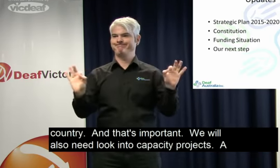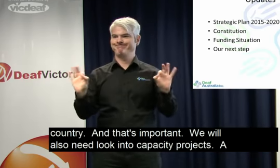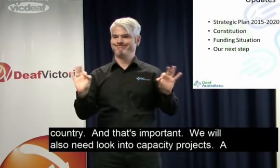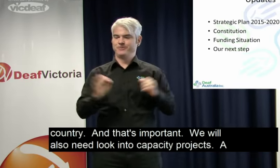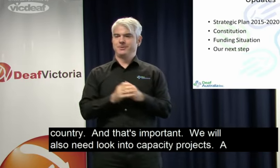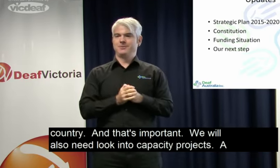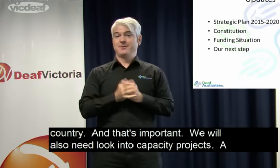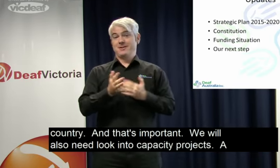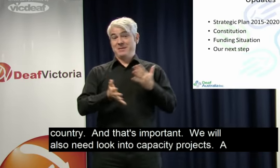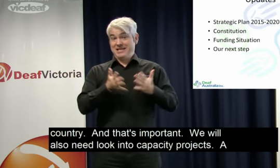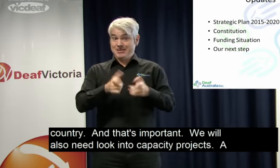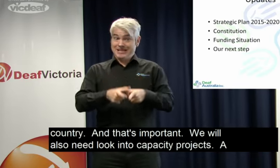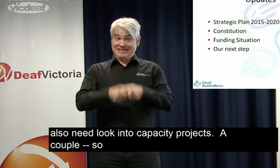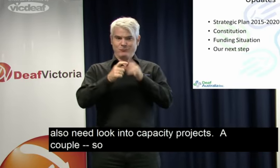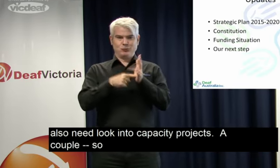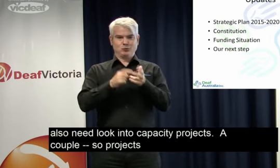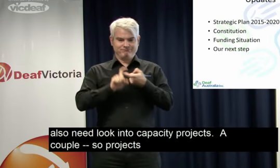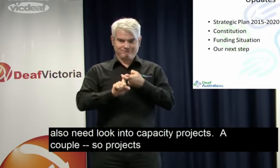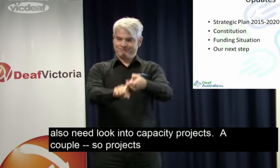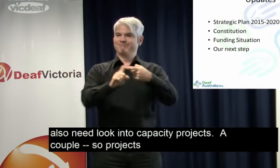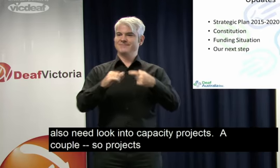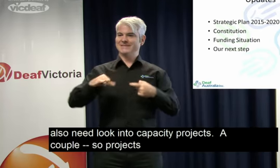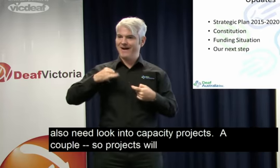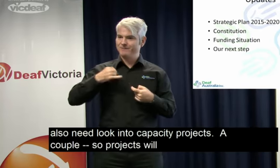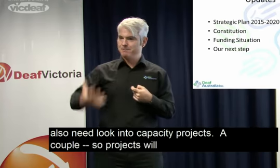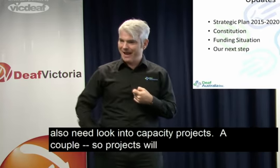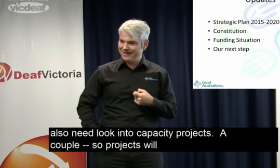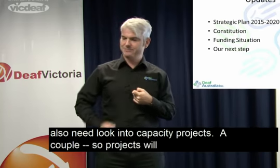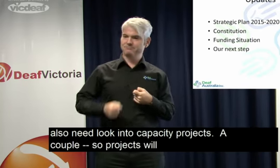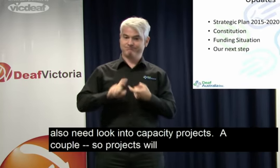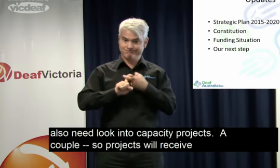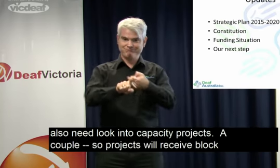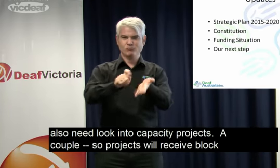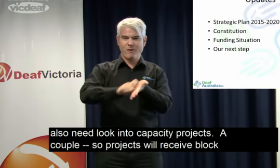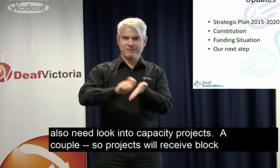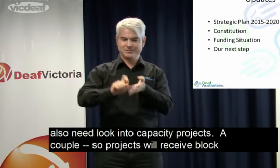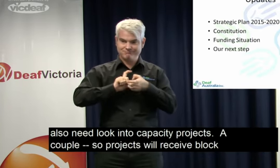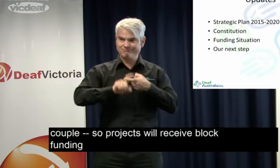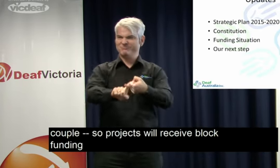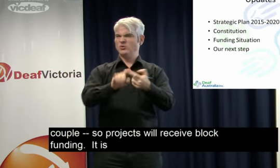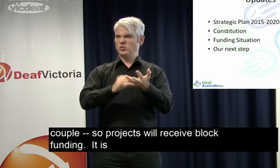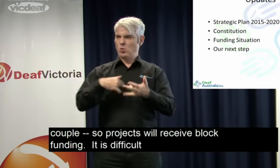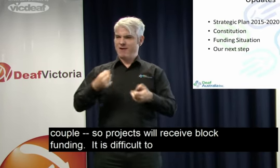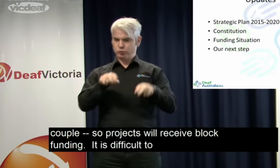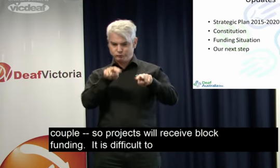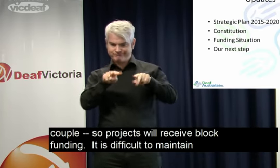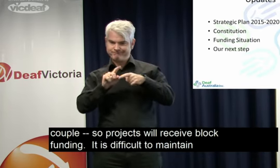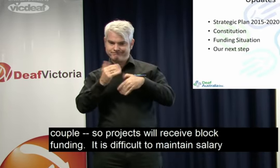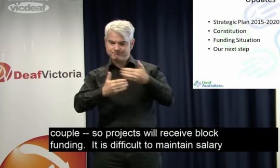It's block funding and it's not continuous, so it is difficult to maintain salaries for staff and people who work in the